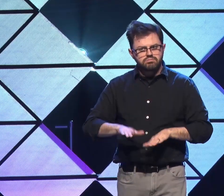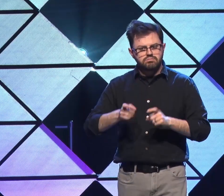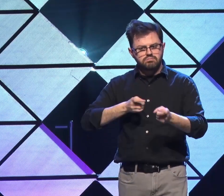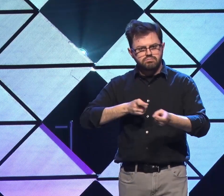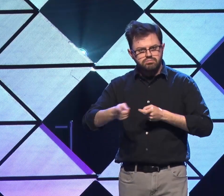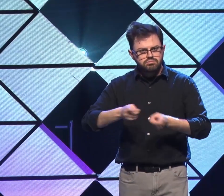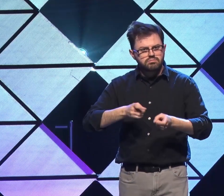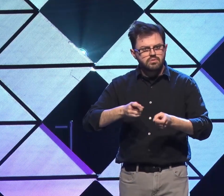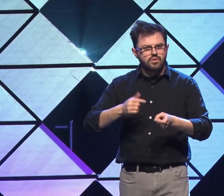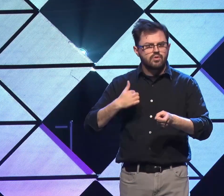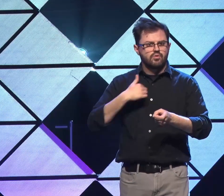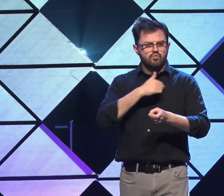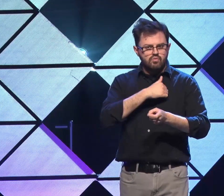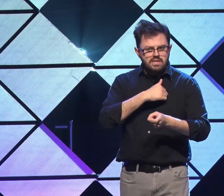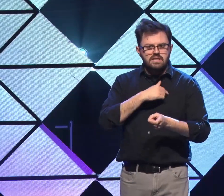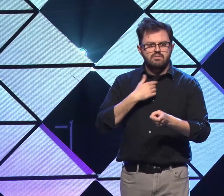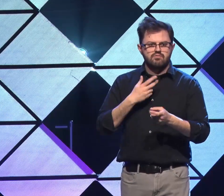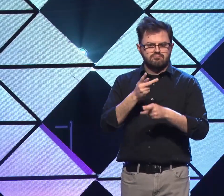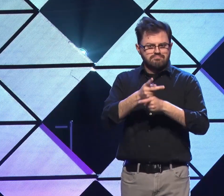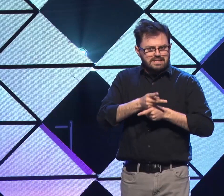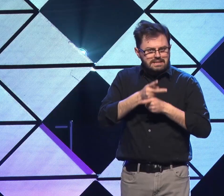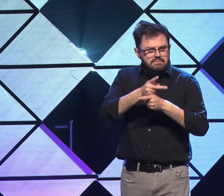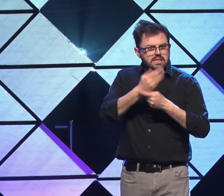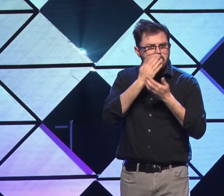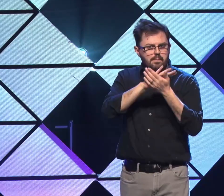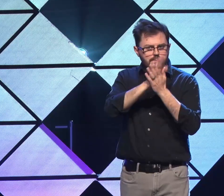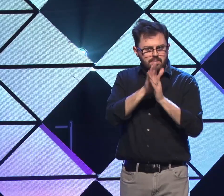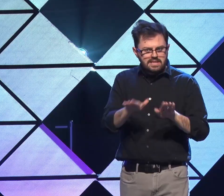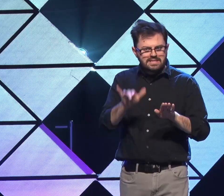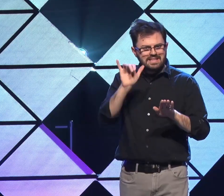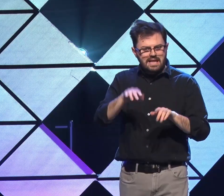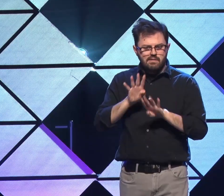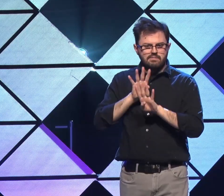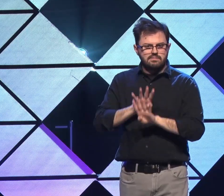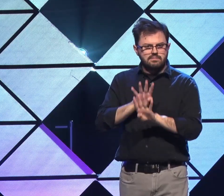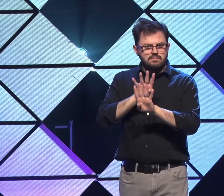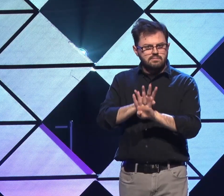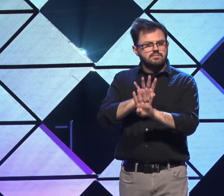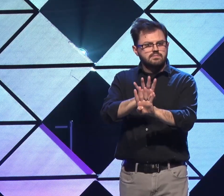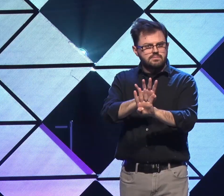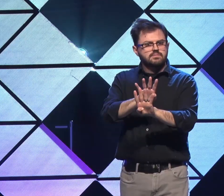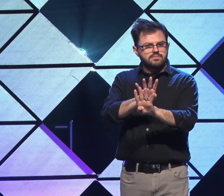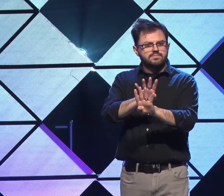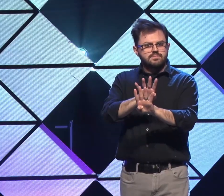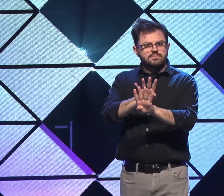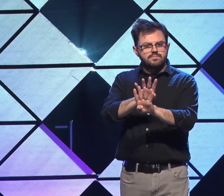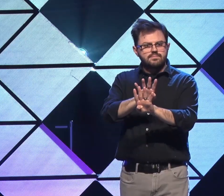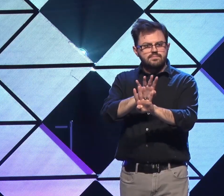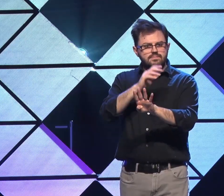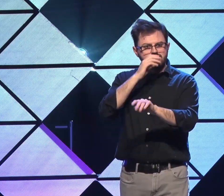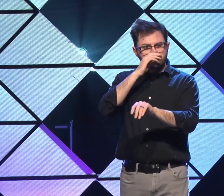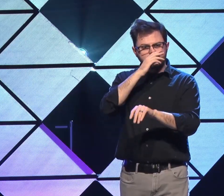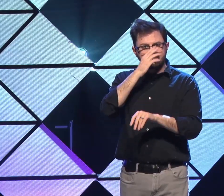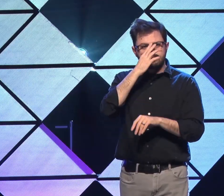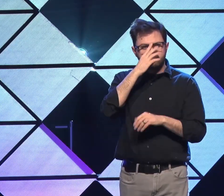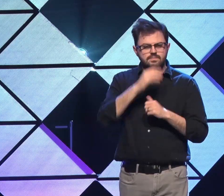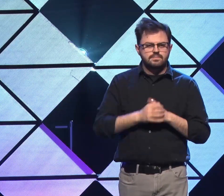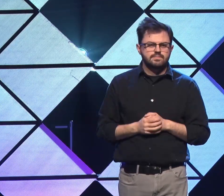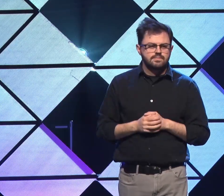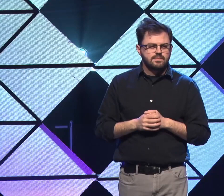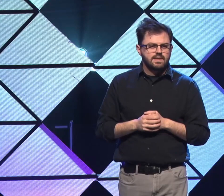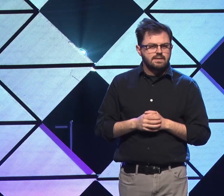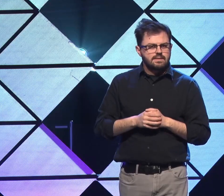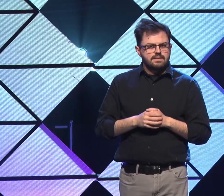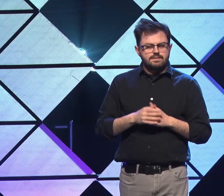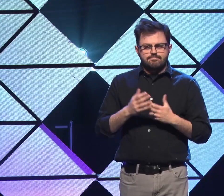sure the peace is kept. And that was the procession. And it was in the face. And anybody who was anybody, if you